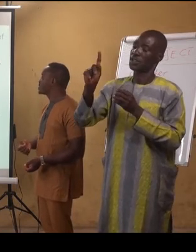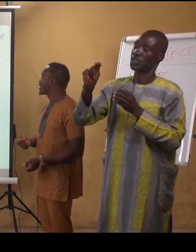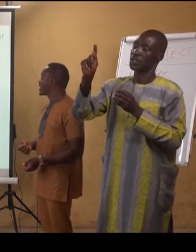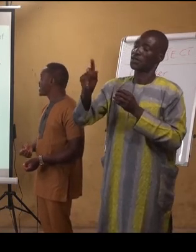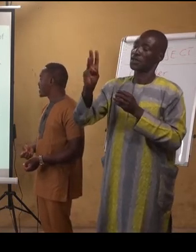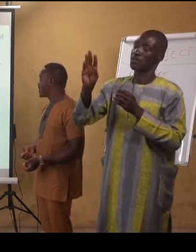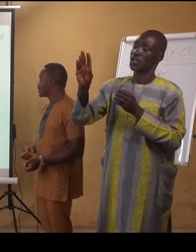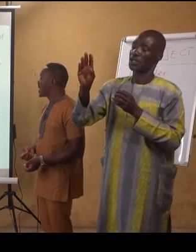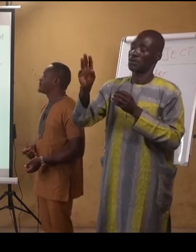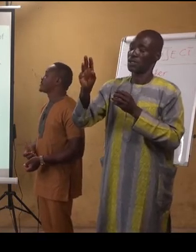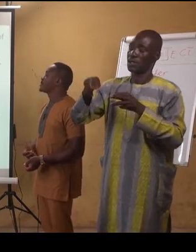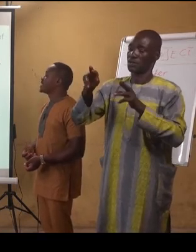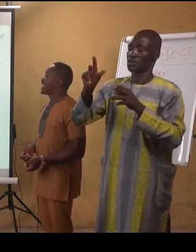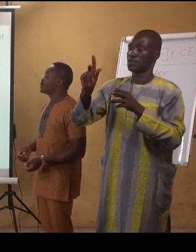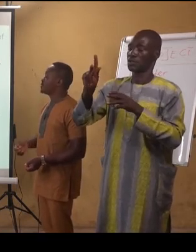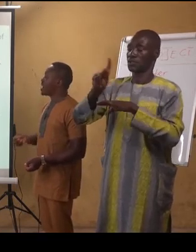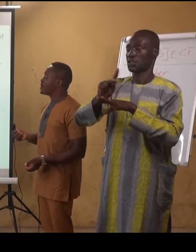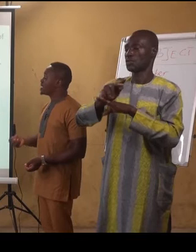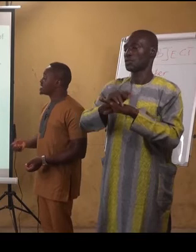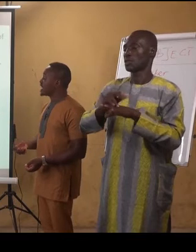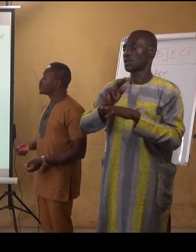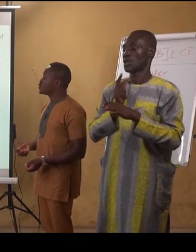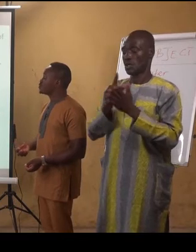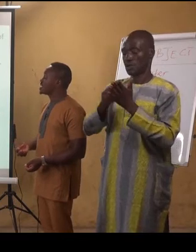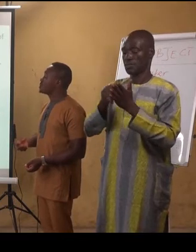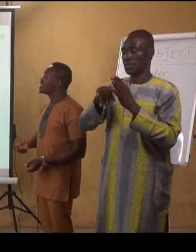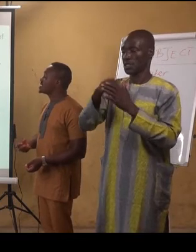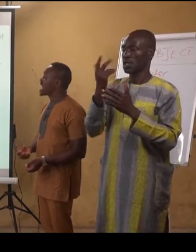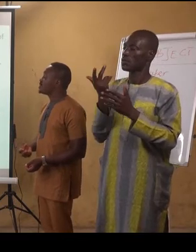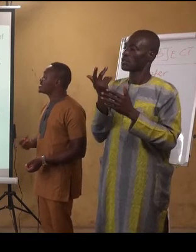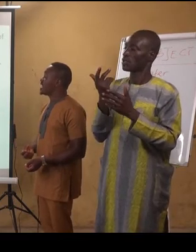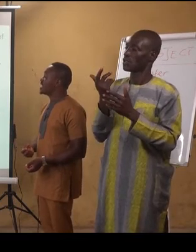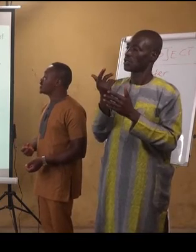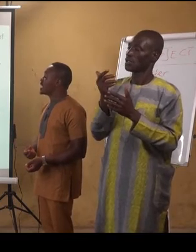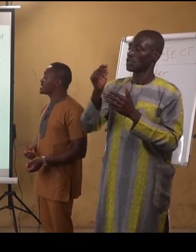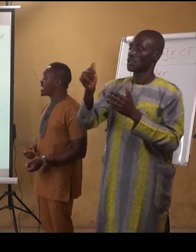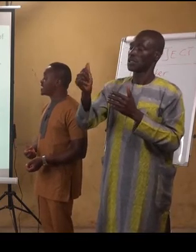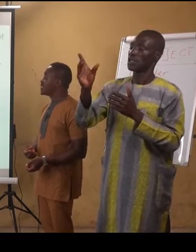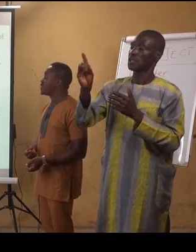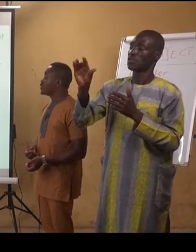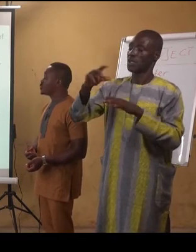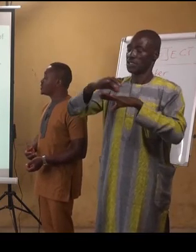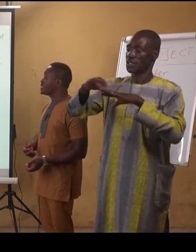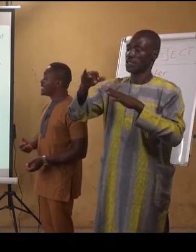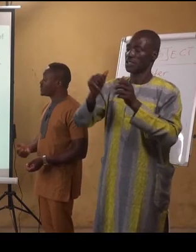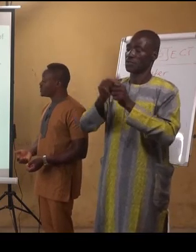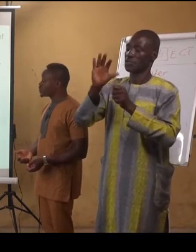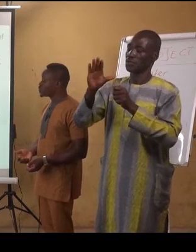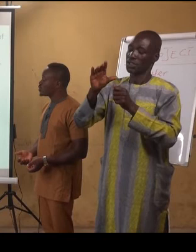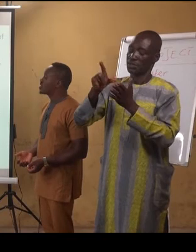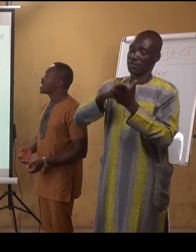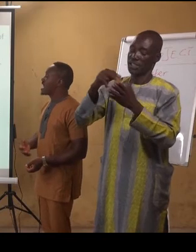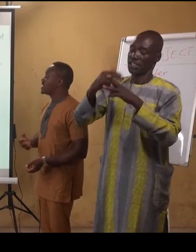Balewa Road, Kaduna. Then our print out will say print out a $, which will print the name